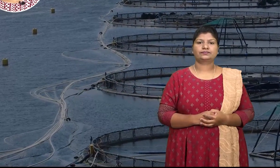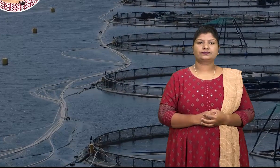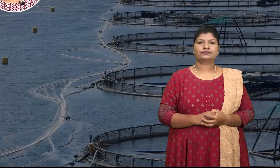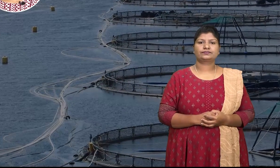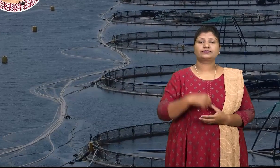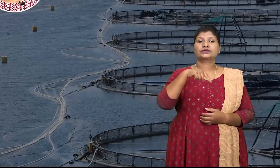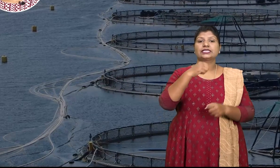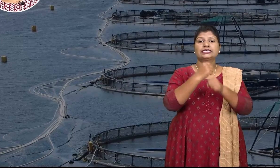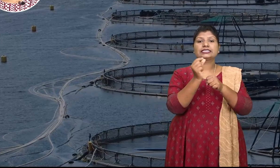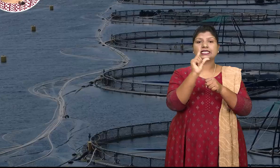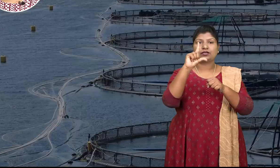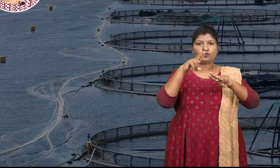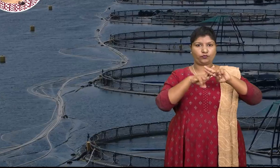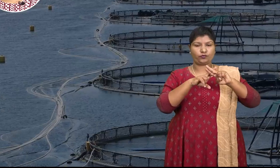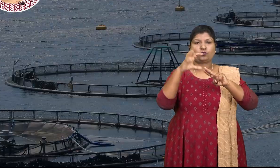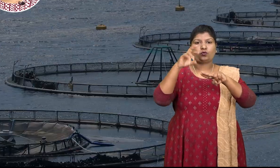the Gulf of Mannar,